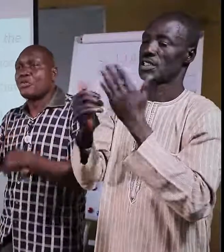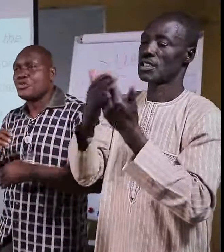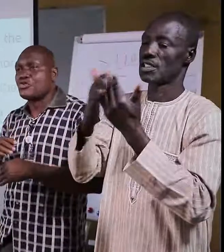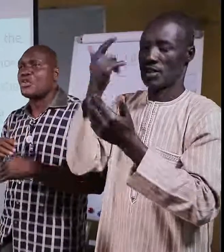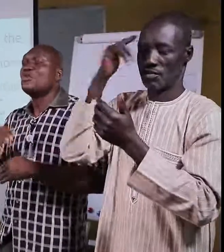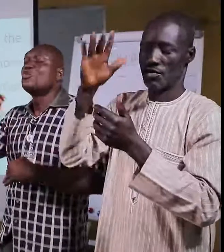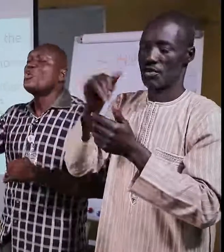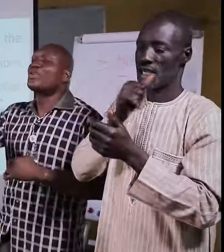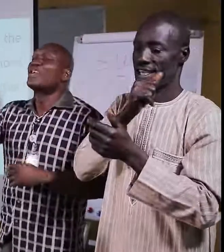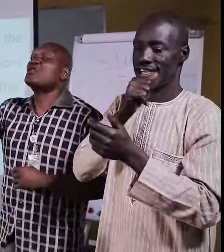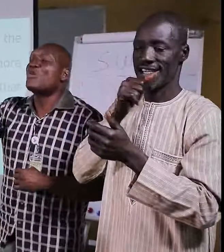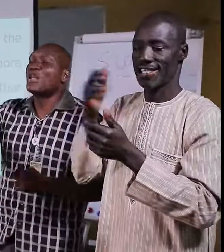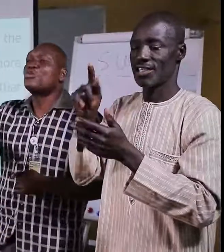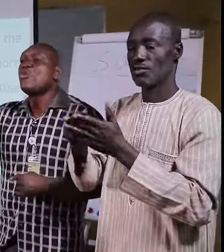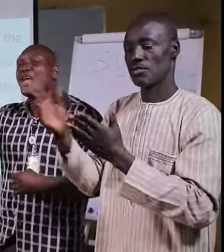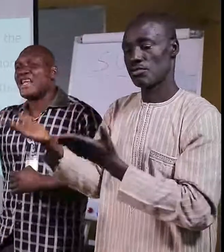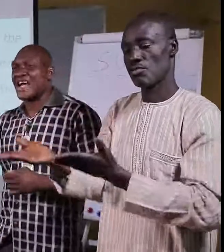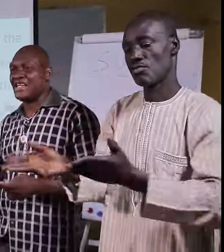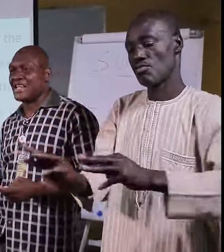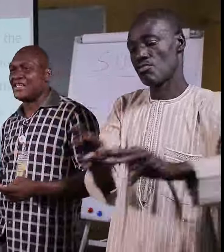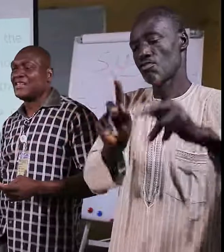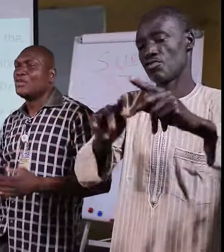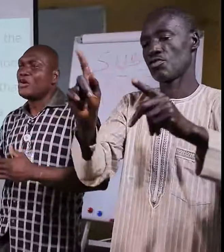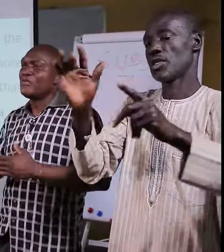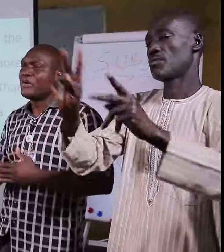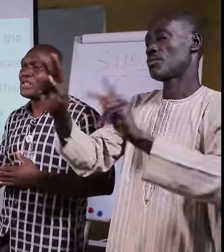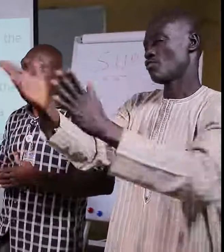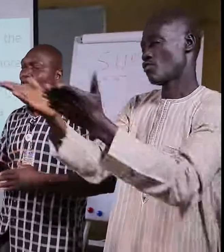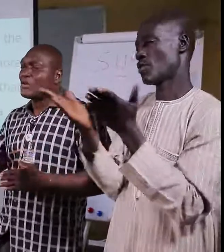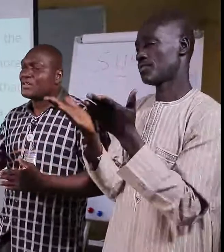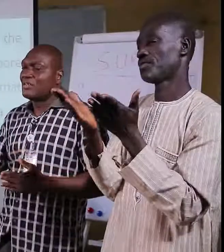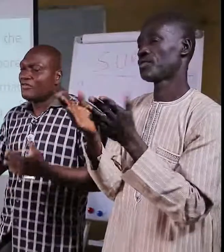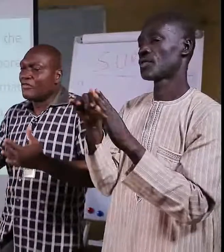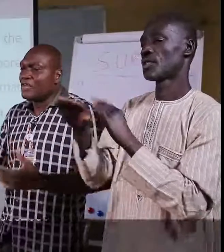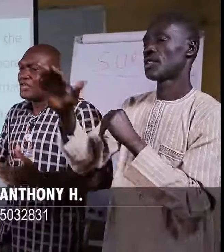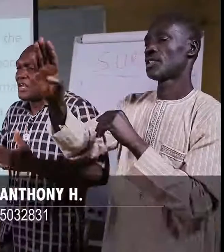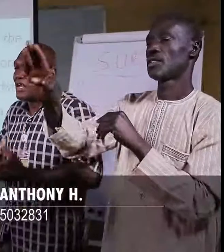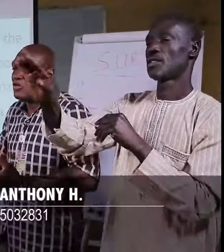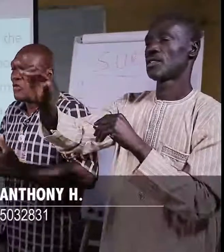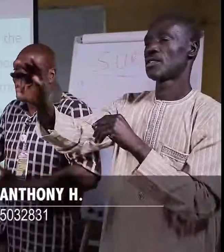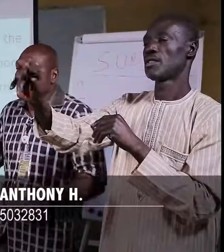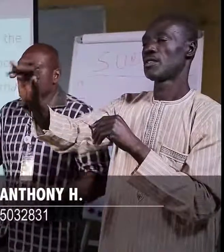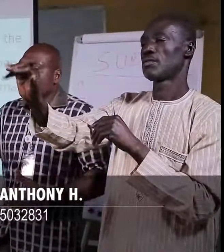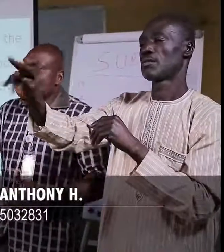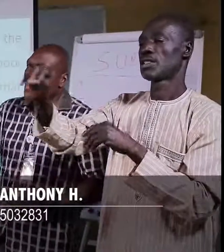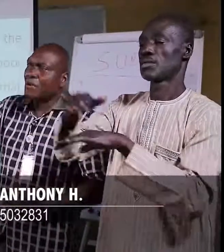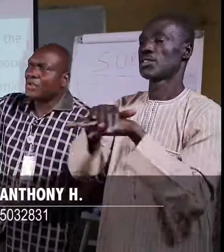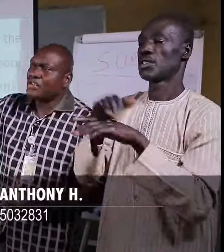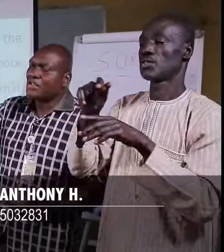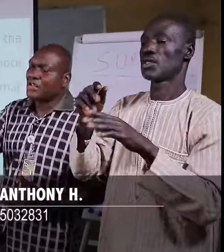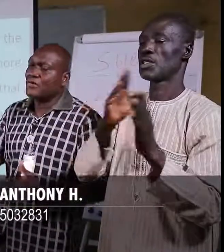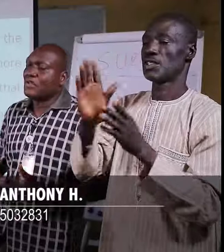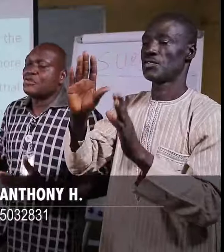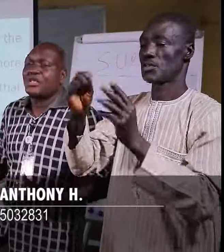agricultural produce to be transported to where they are needed. In Britain, you can leave your place to the other